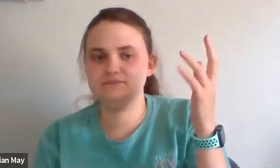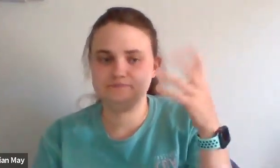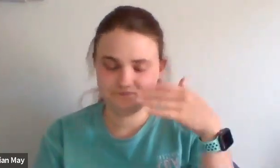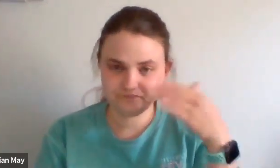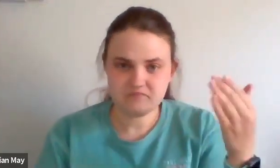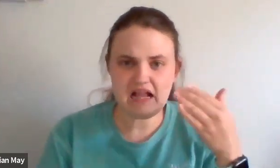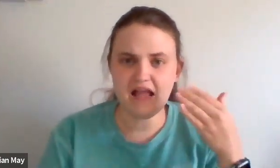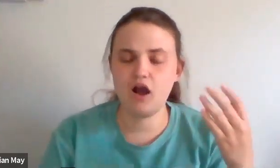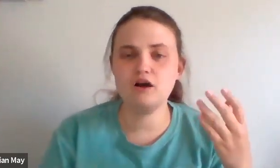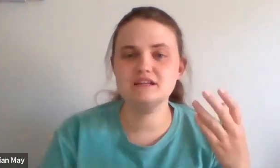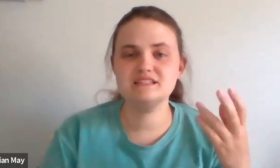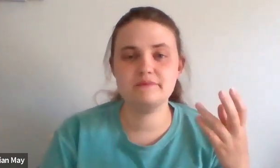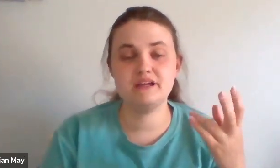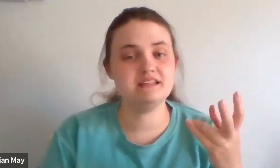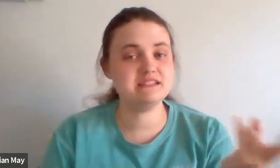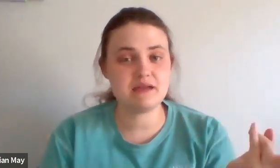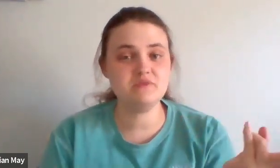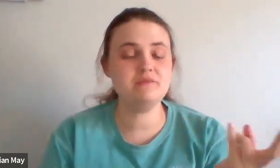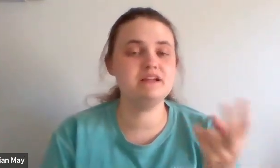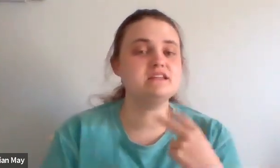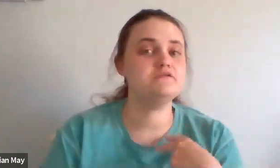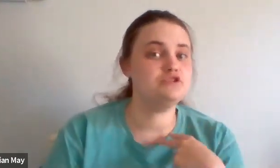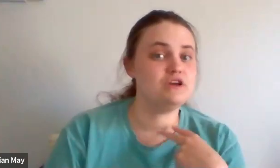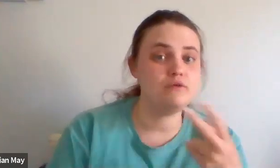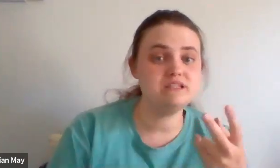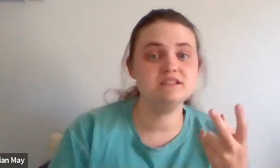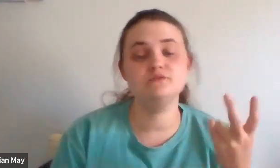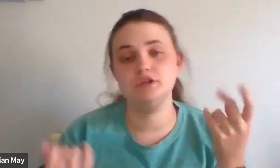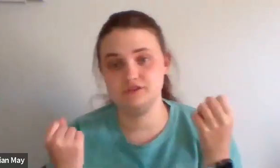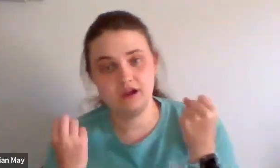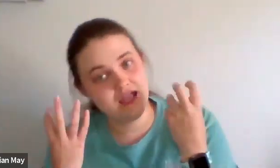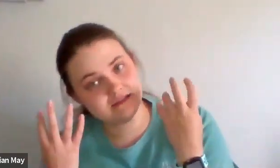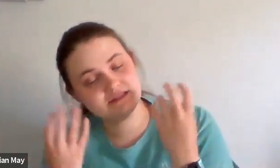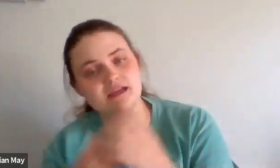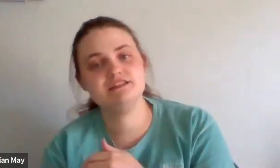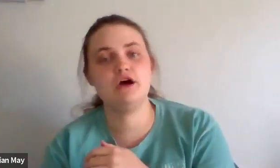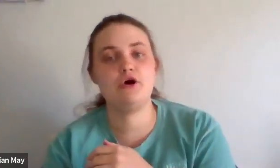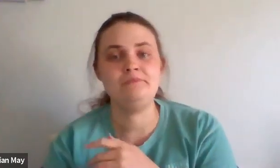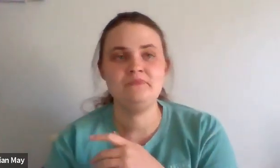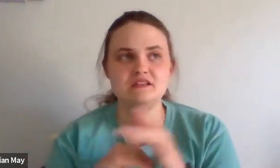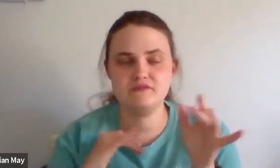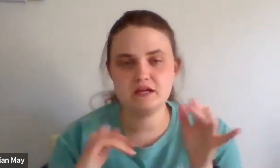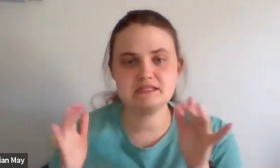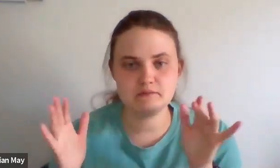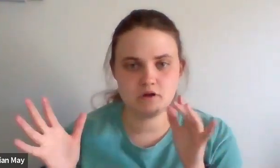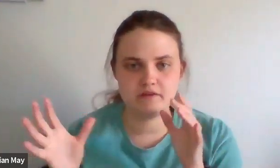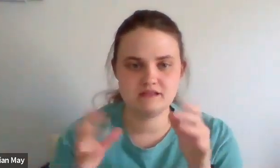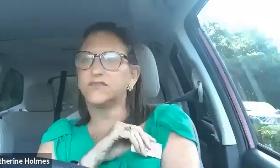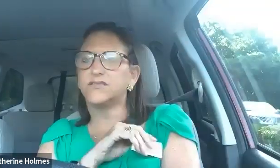It's but it's the same thing, but instead of using our voices, we use our hands. And so it's very Well, that makes similar. sense.